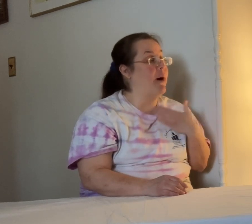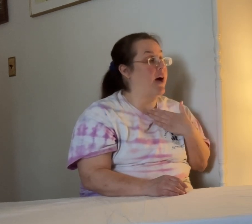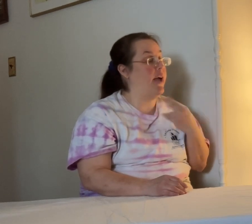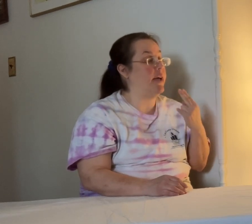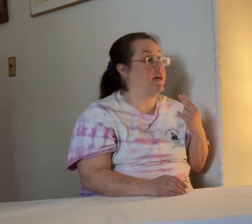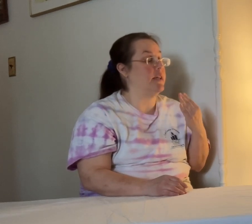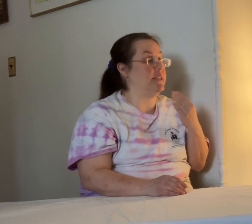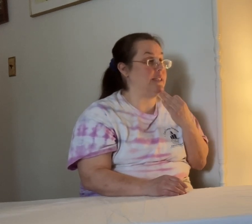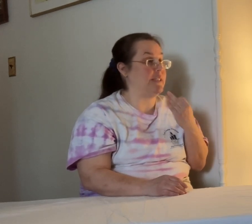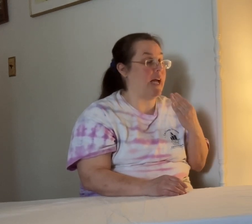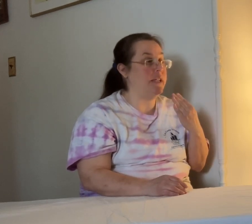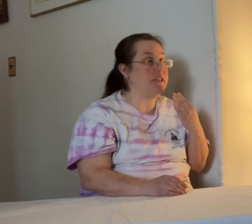my consent